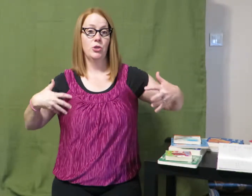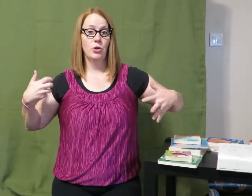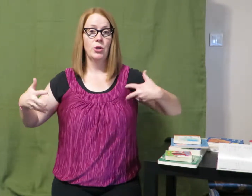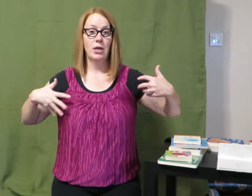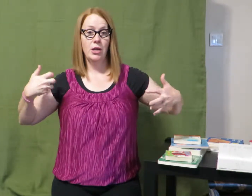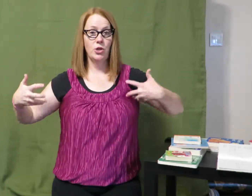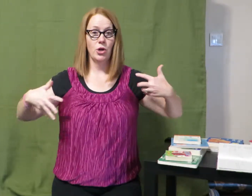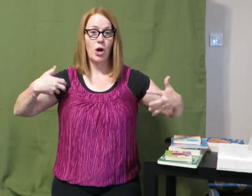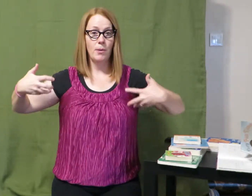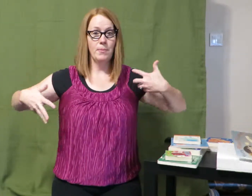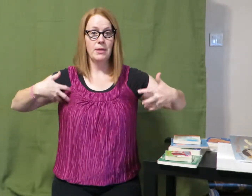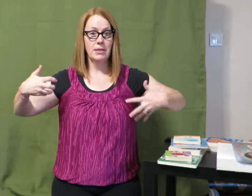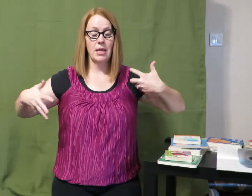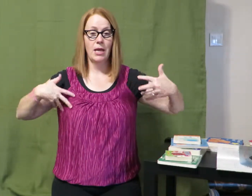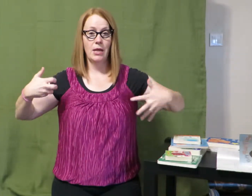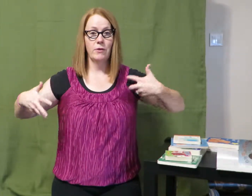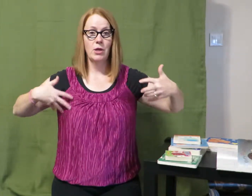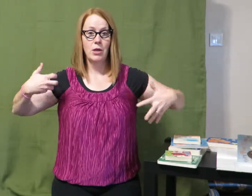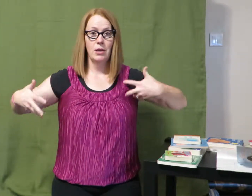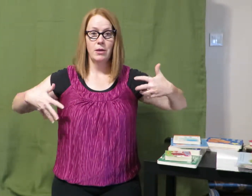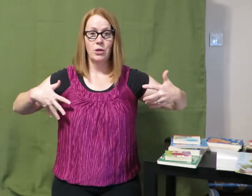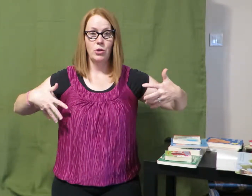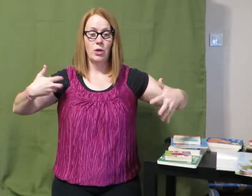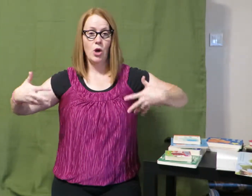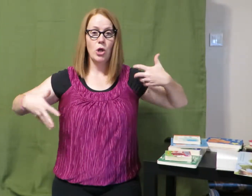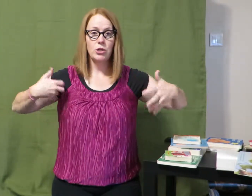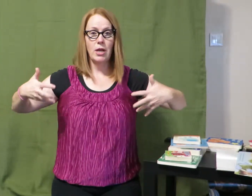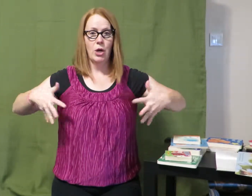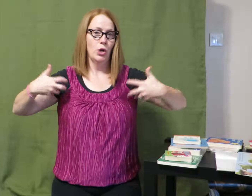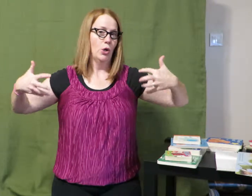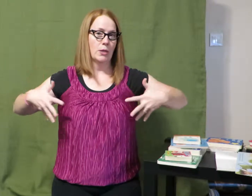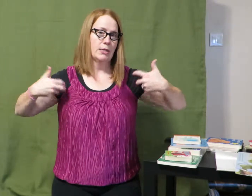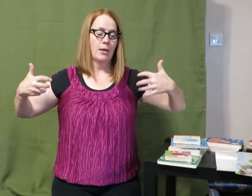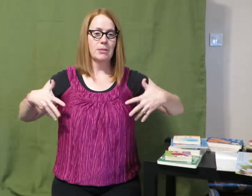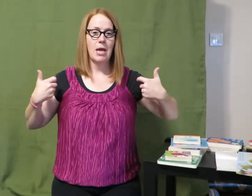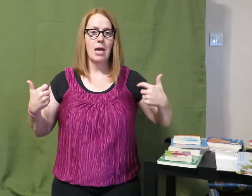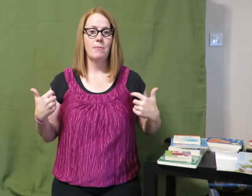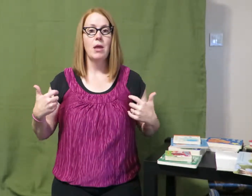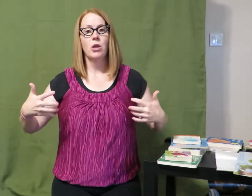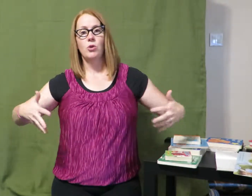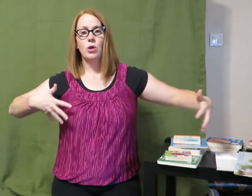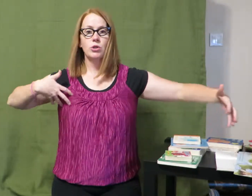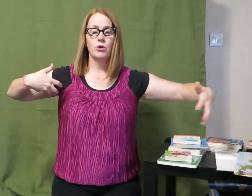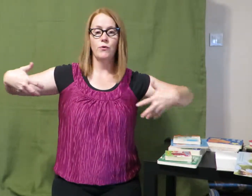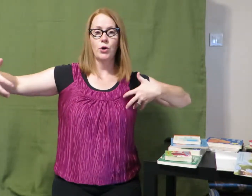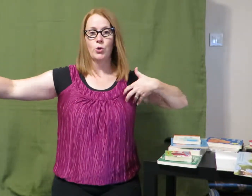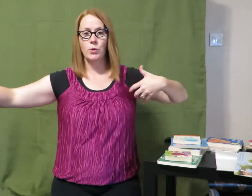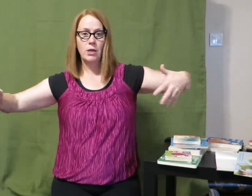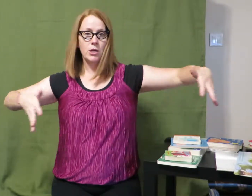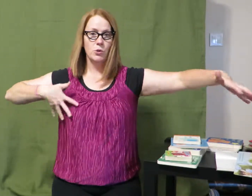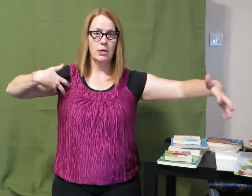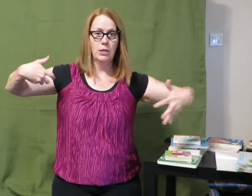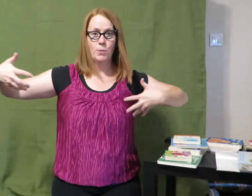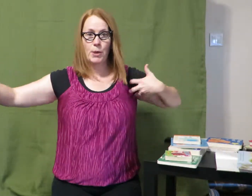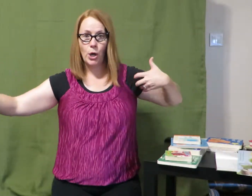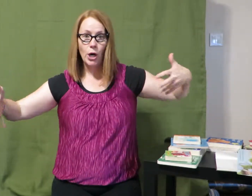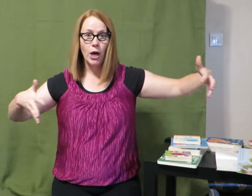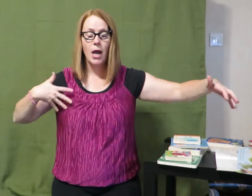your, in your armpits, kind of, you can alternate or you can go at the same time. You can also, for a gorilla, do it a little bigger